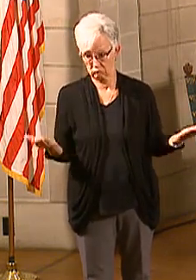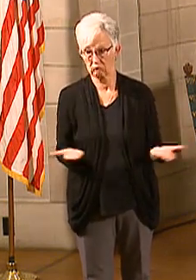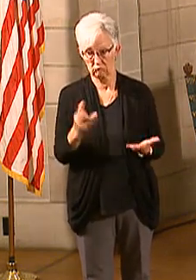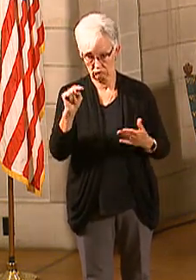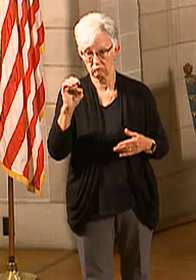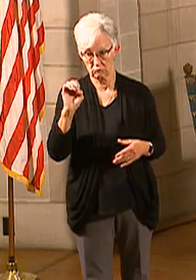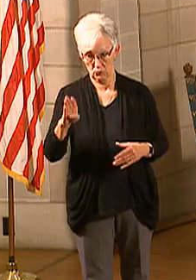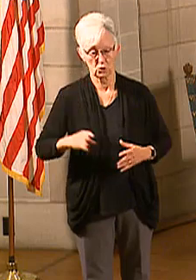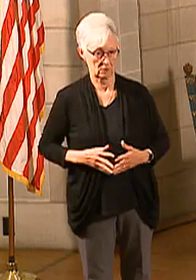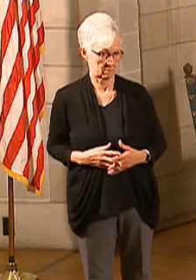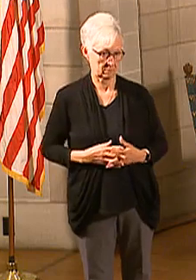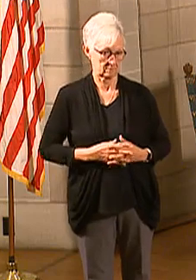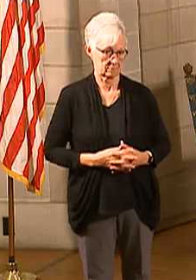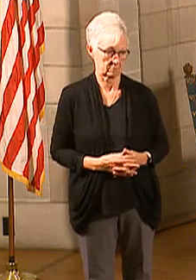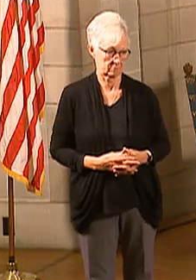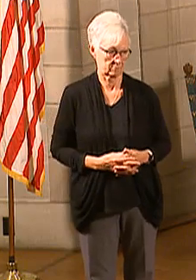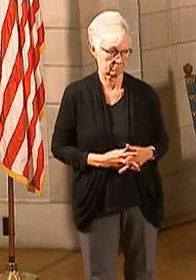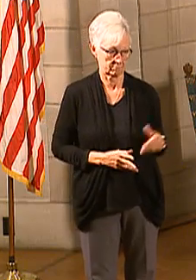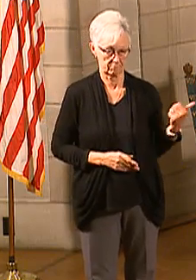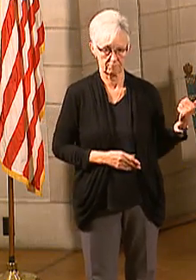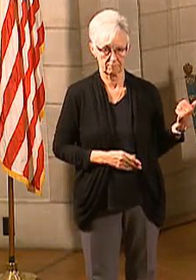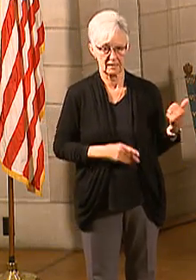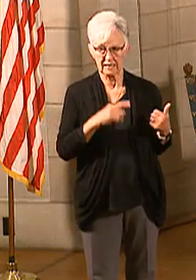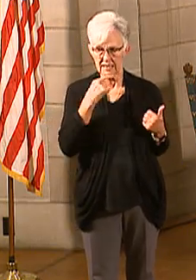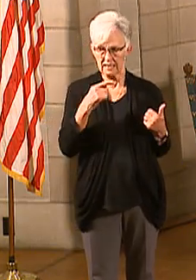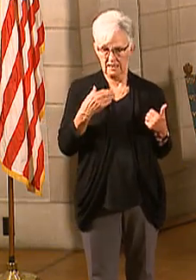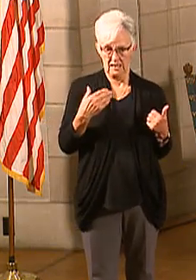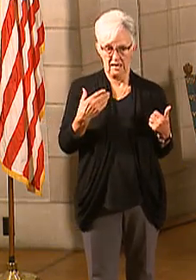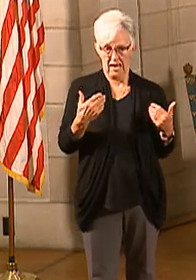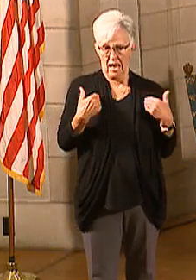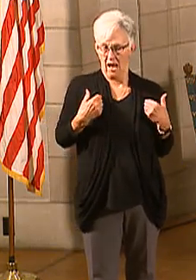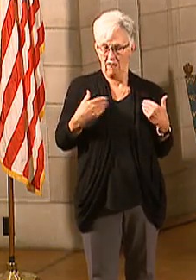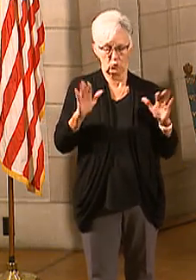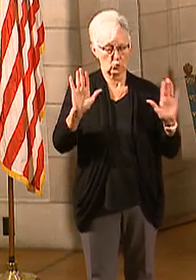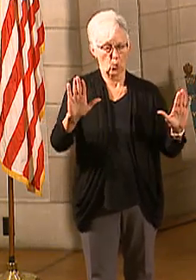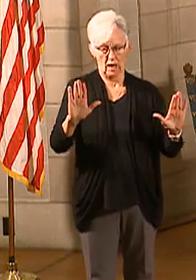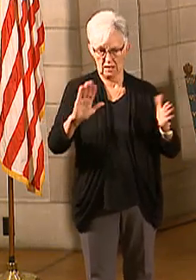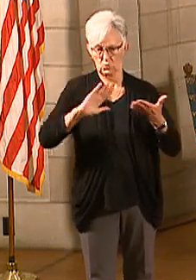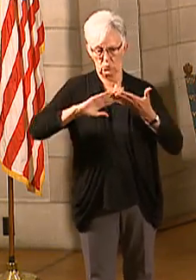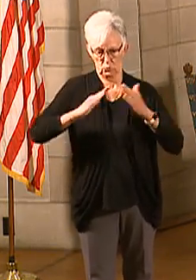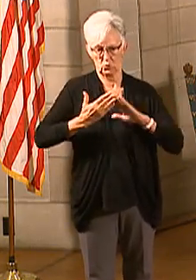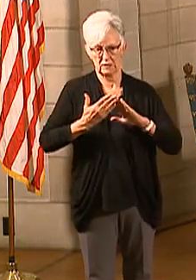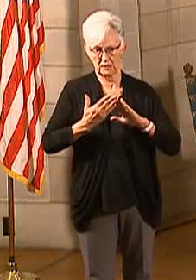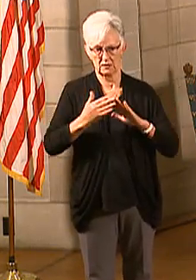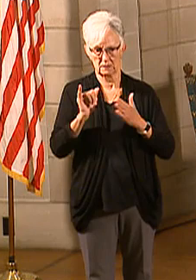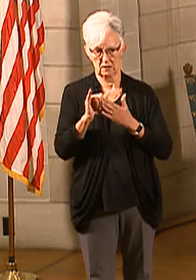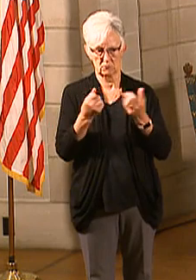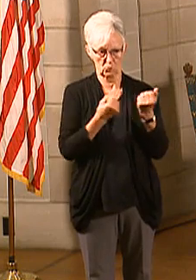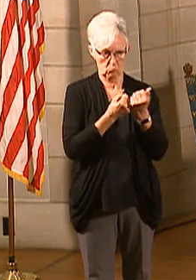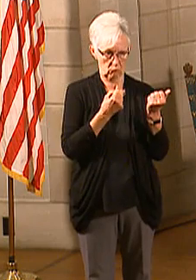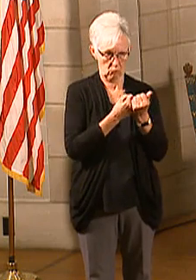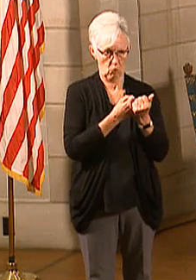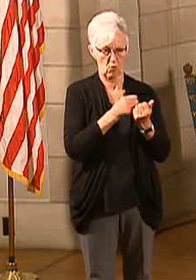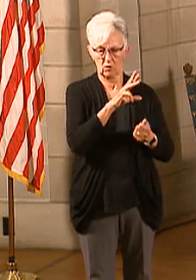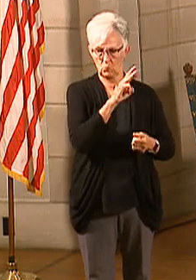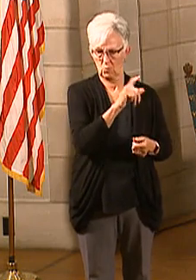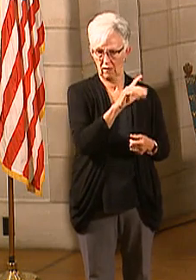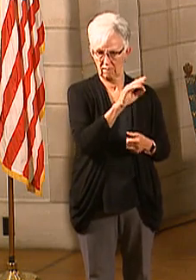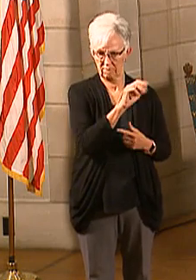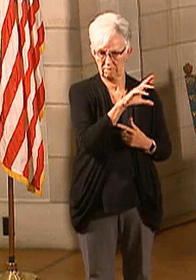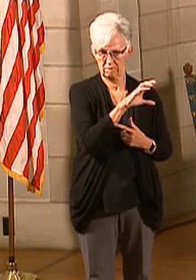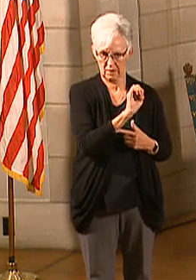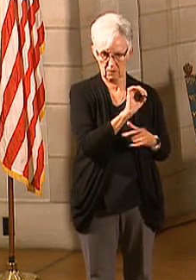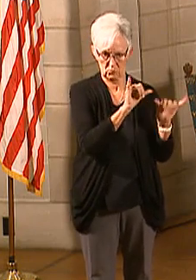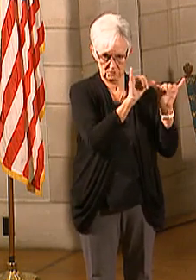Yeah, so again, Martha, I think it just gets back to, we've got great communities, which I mentioned at the top of the program. We got great place for kids